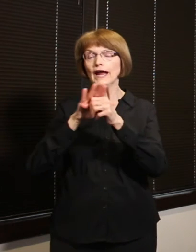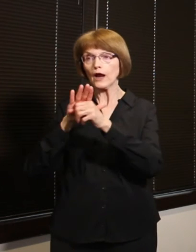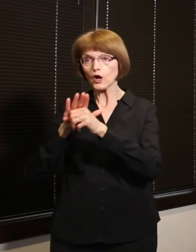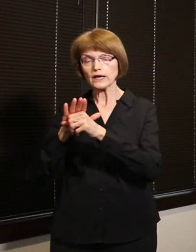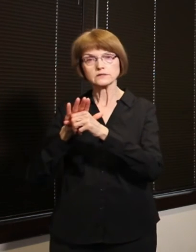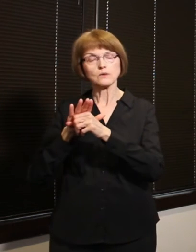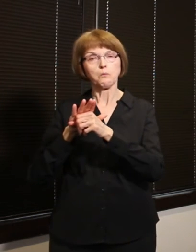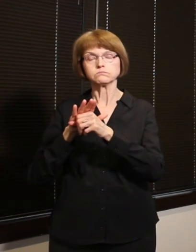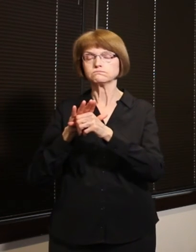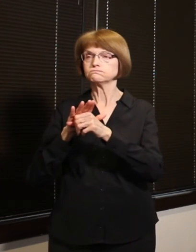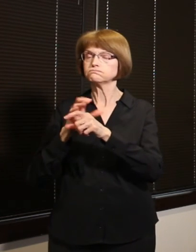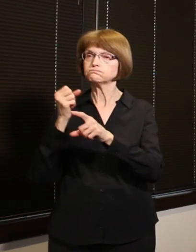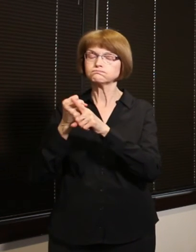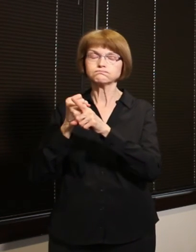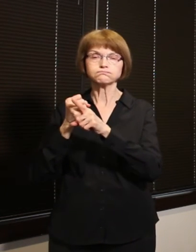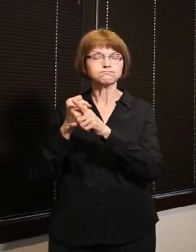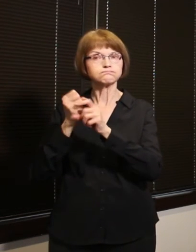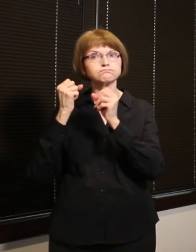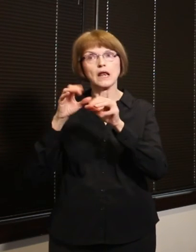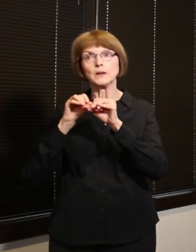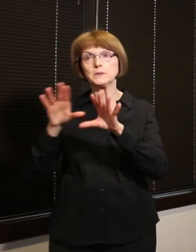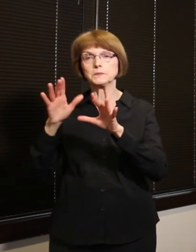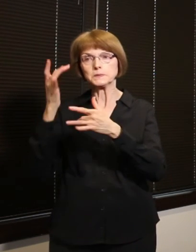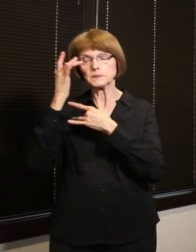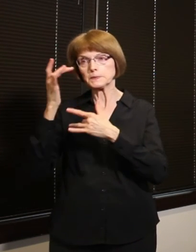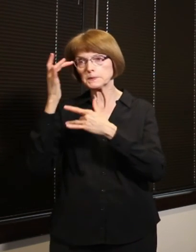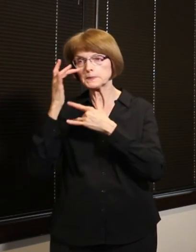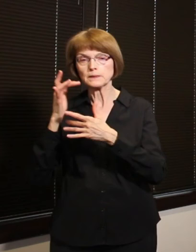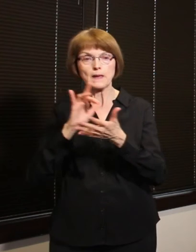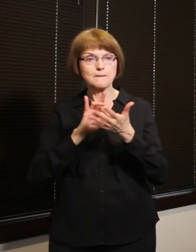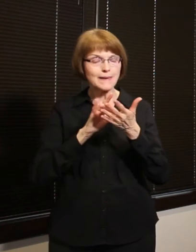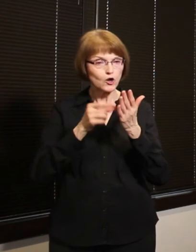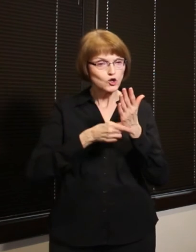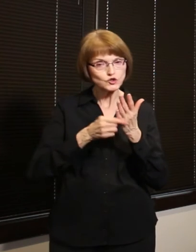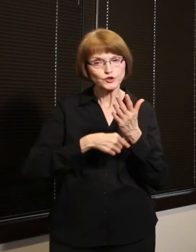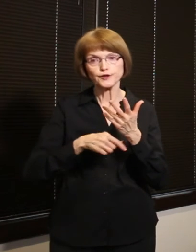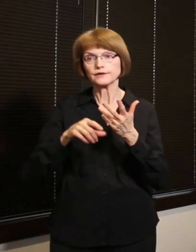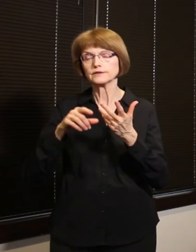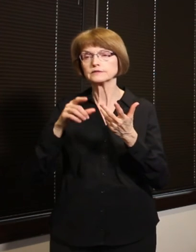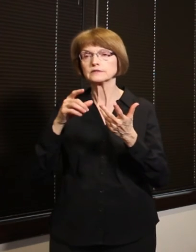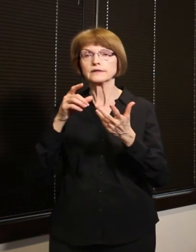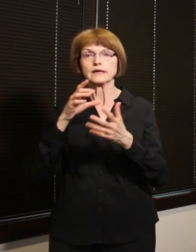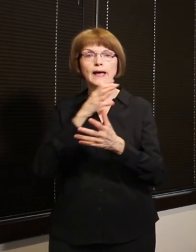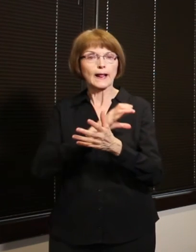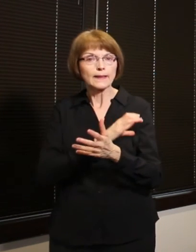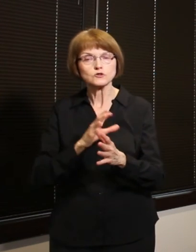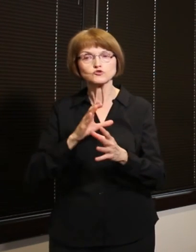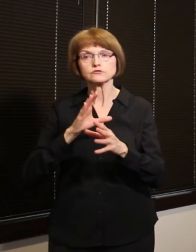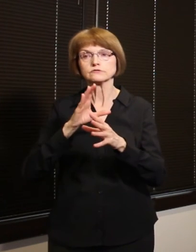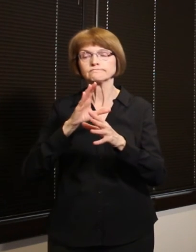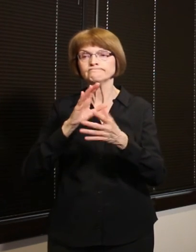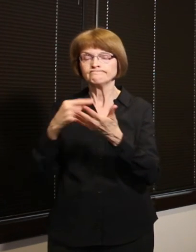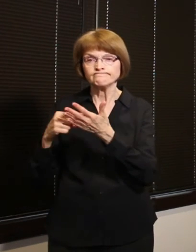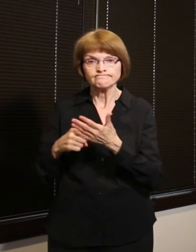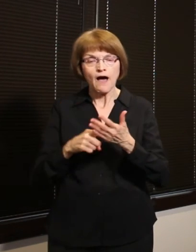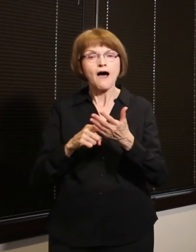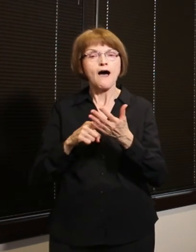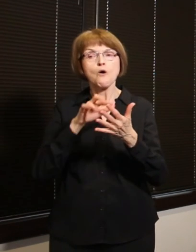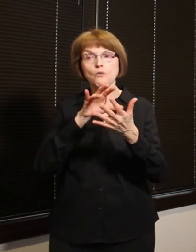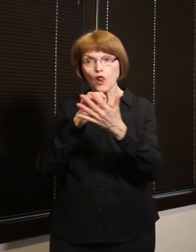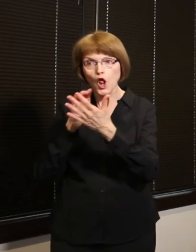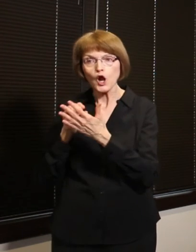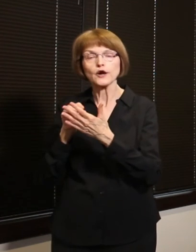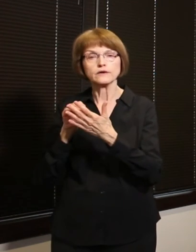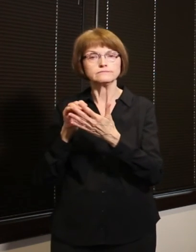hard, reading in medical journals, and frankly, a lot of discussion between clinicians, we have improved